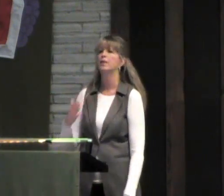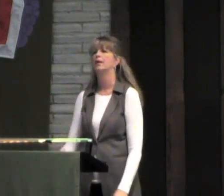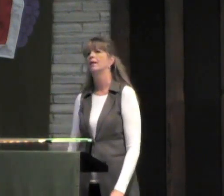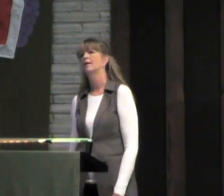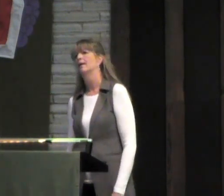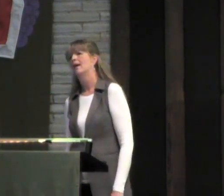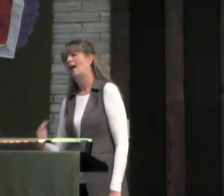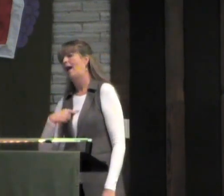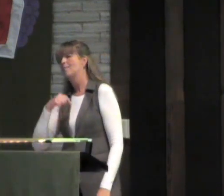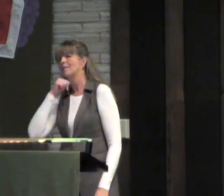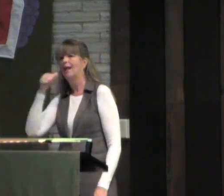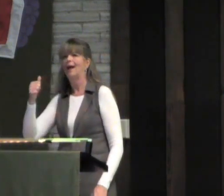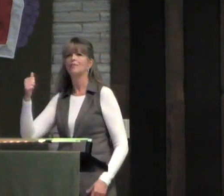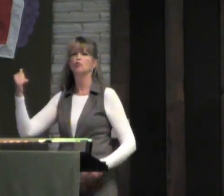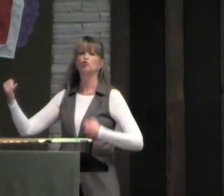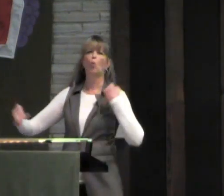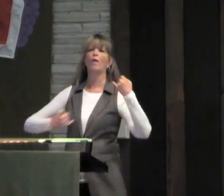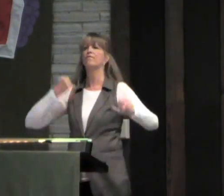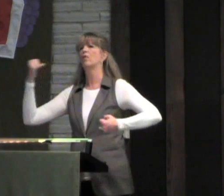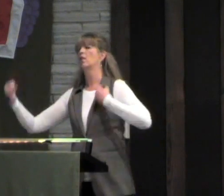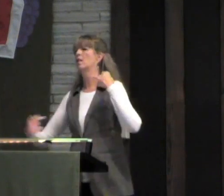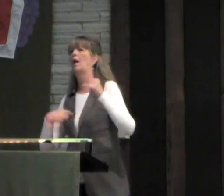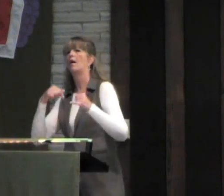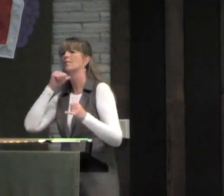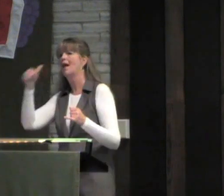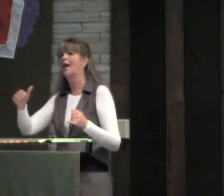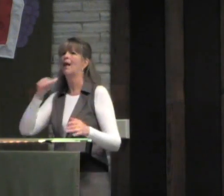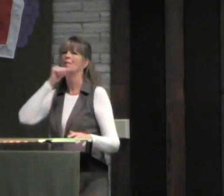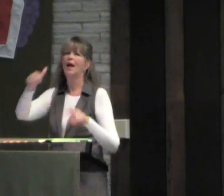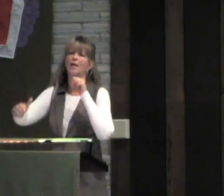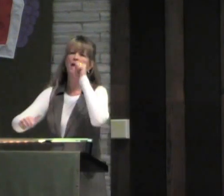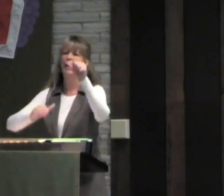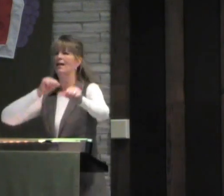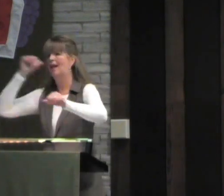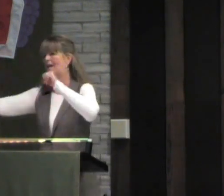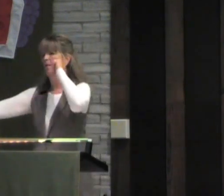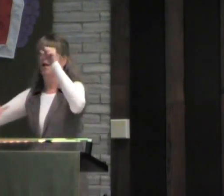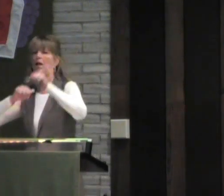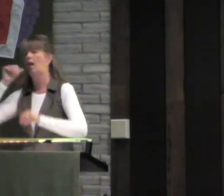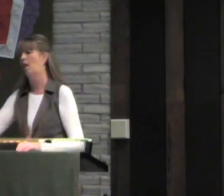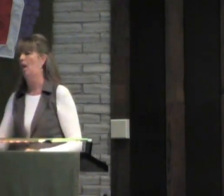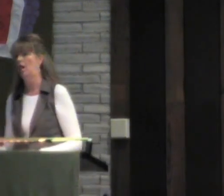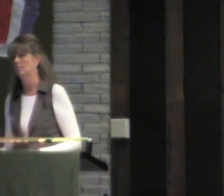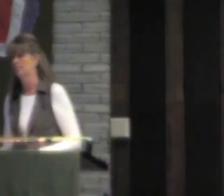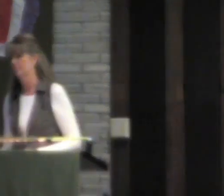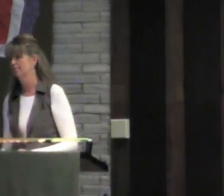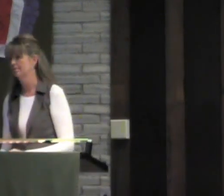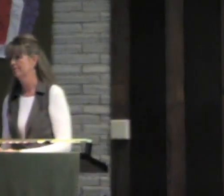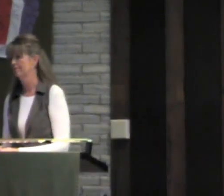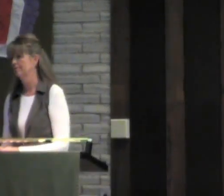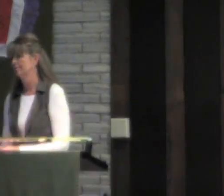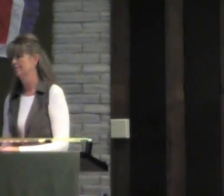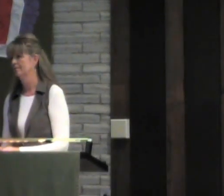not happy. I'm not joyful. All these different things.